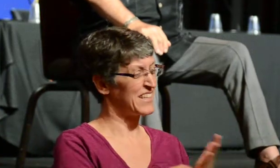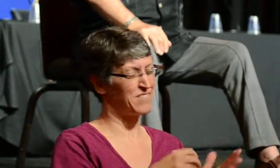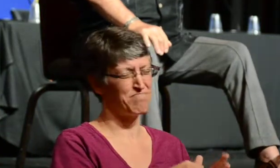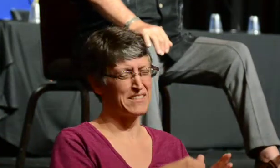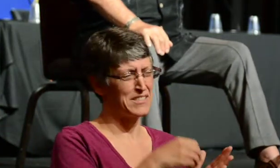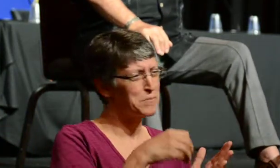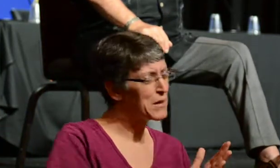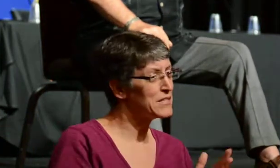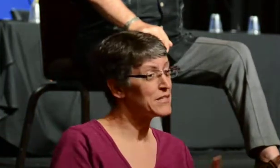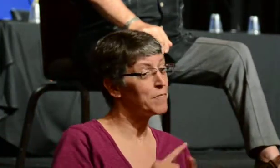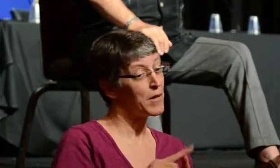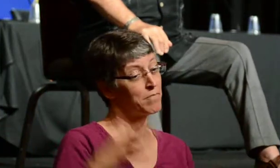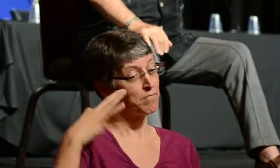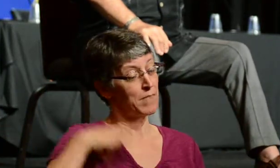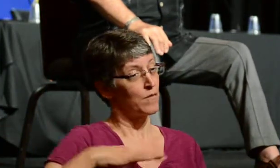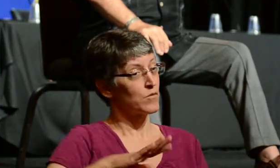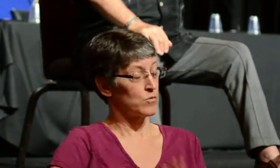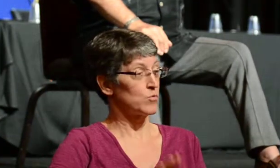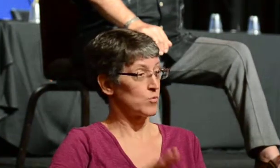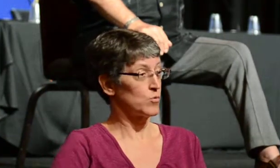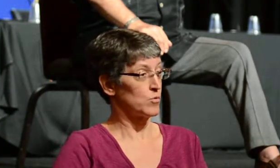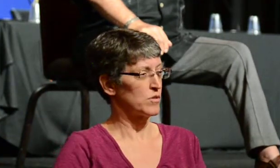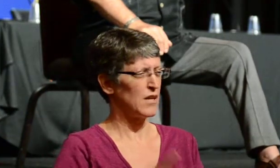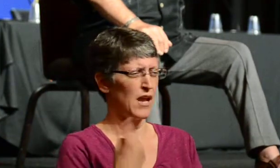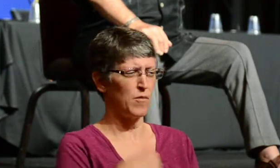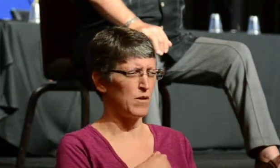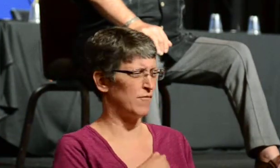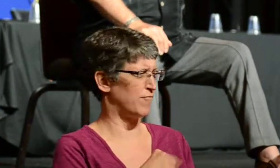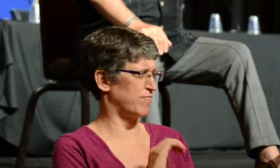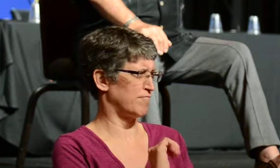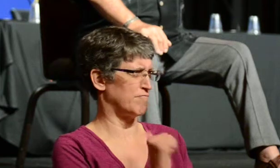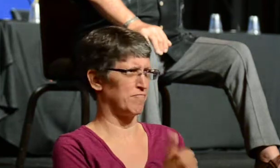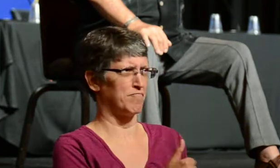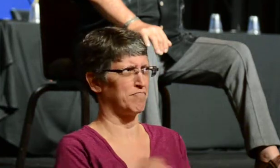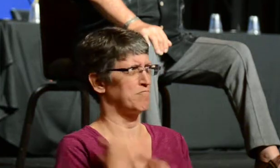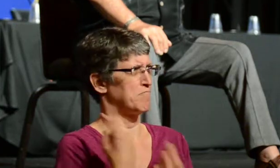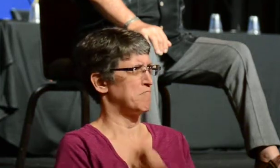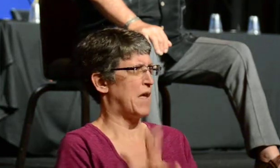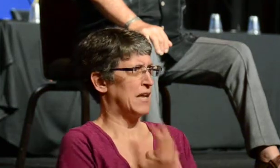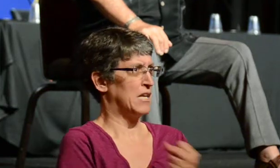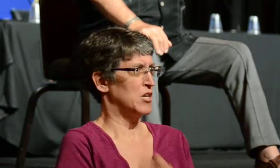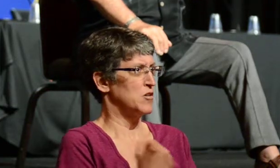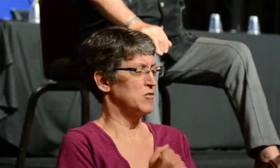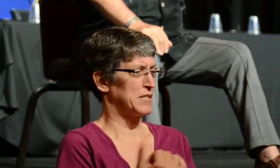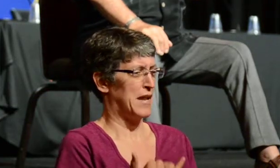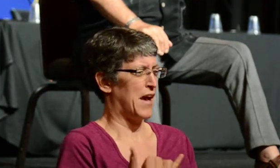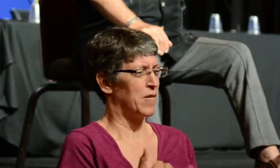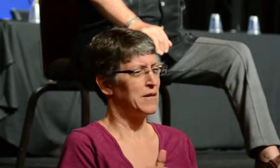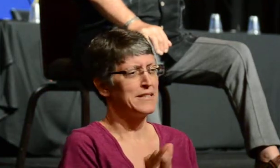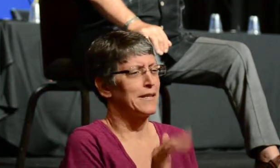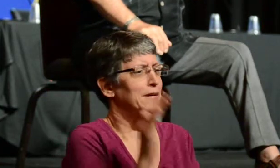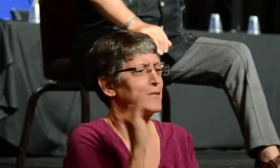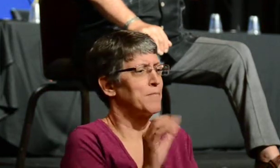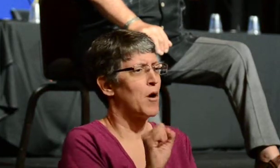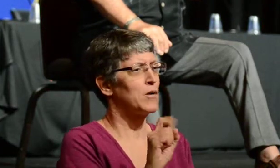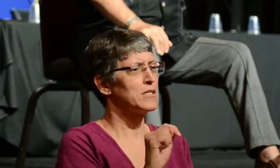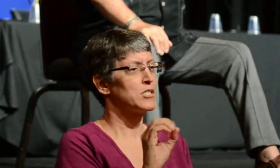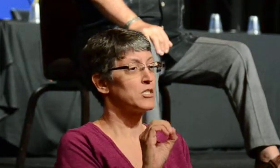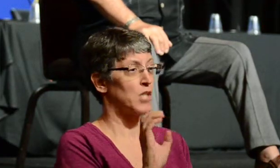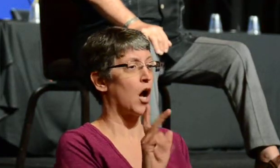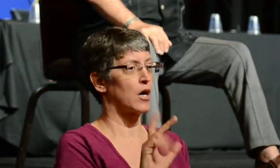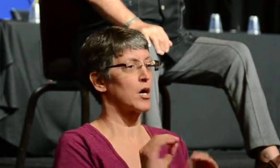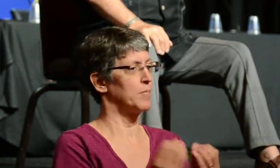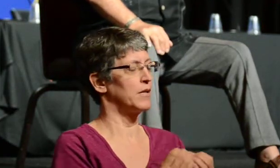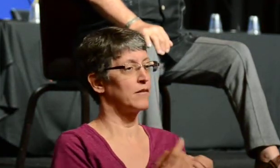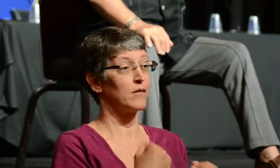benefits the schools, and it's been going on for years. And it's like a little stock company, and we have the best time.